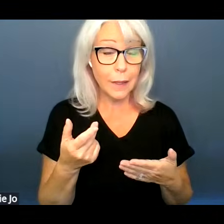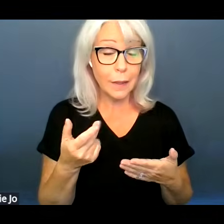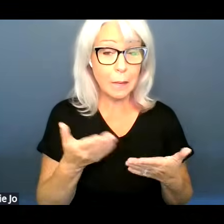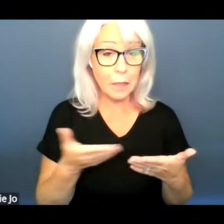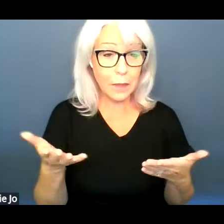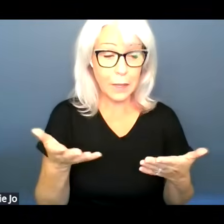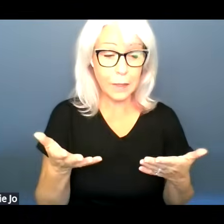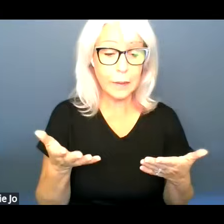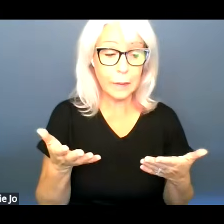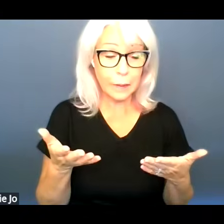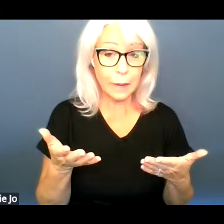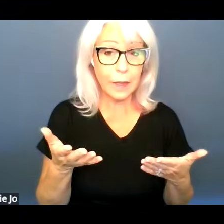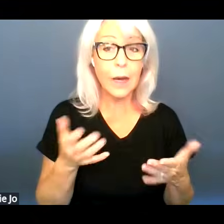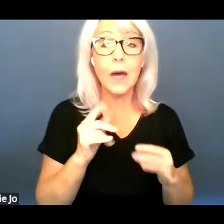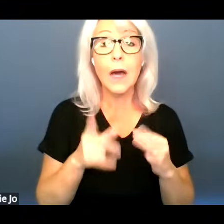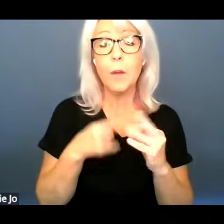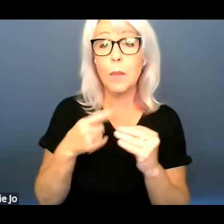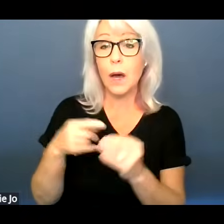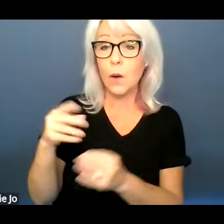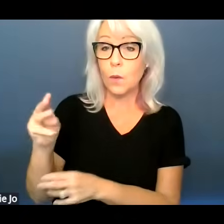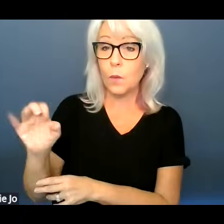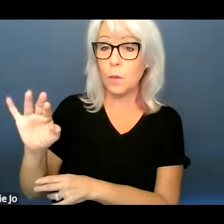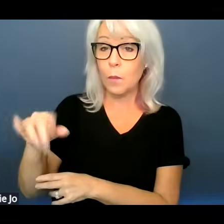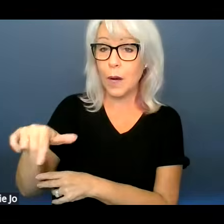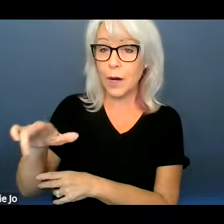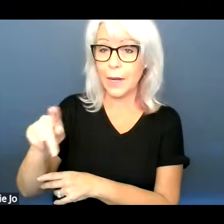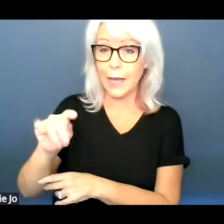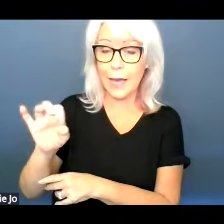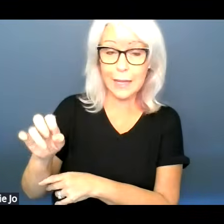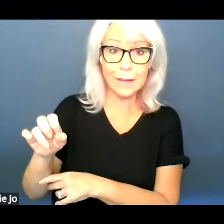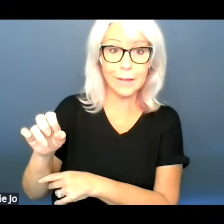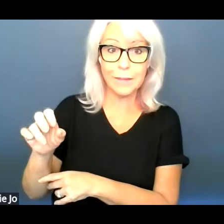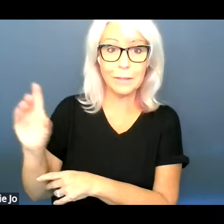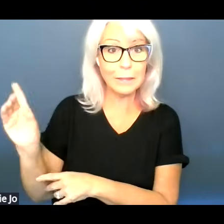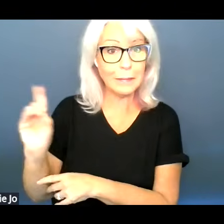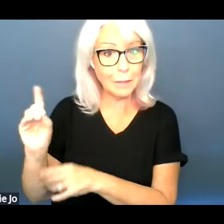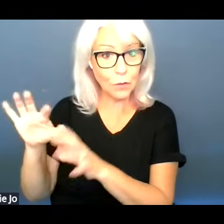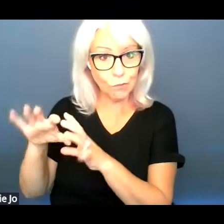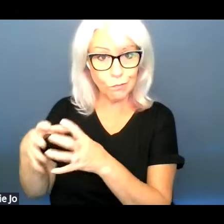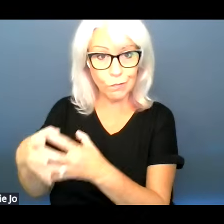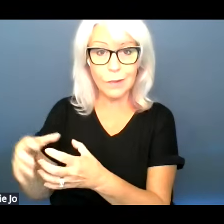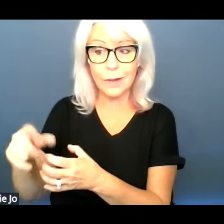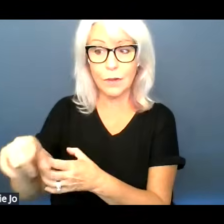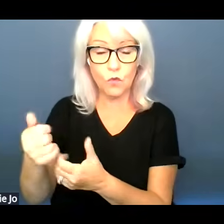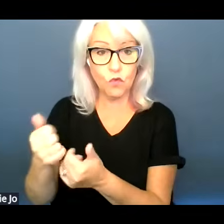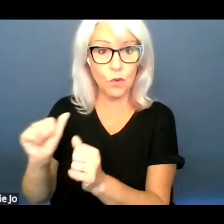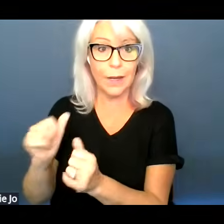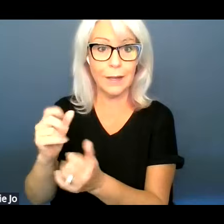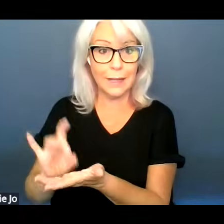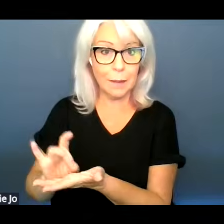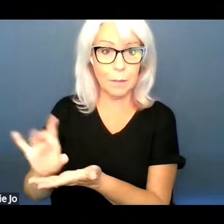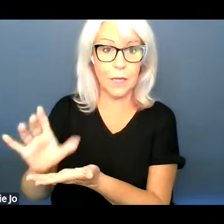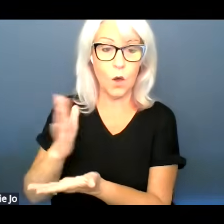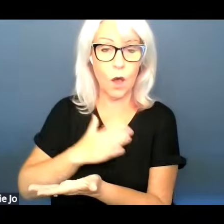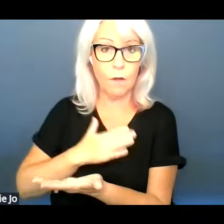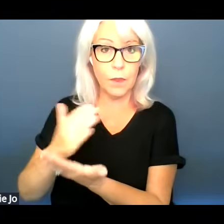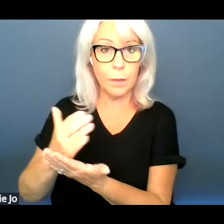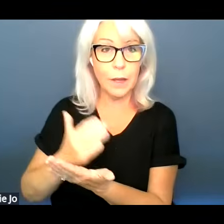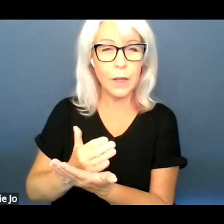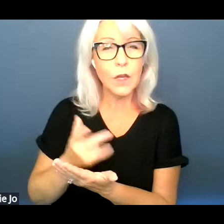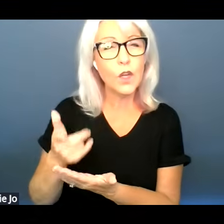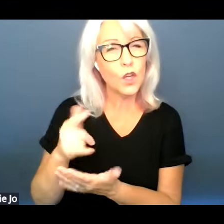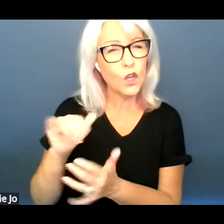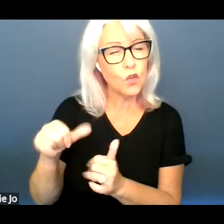and these Marquette Dems that are teaming together behind the scenes, prove how the challengers were willing to take